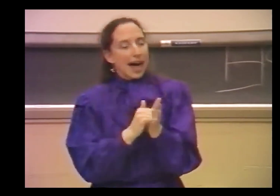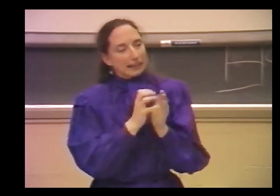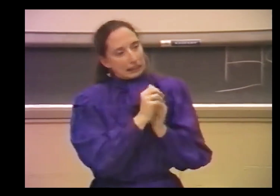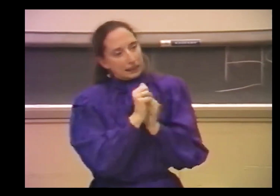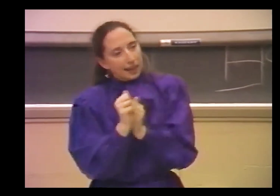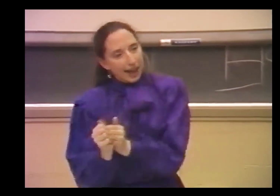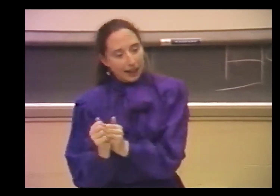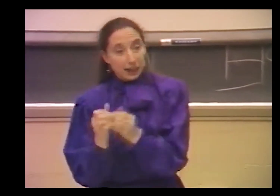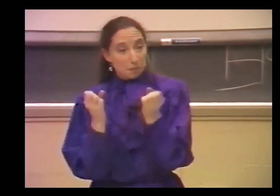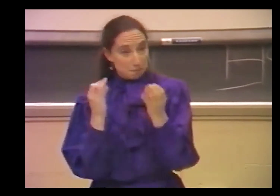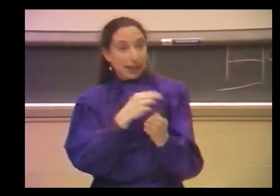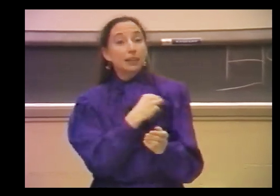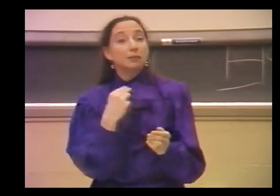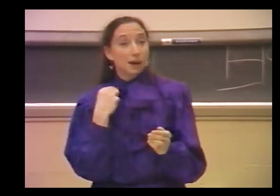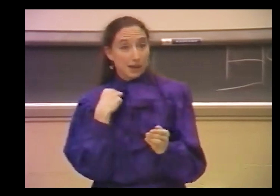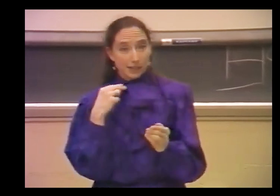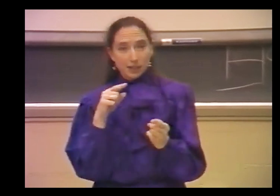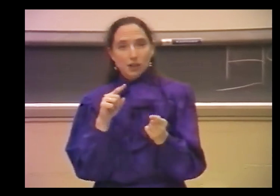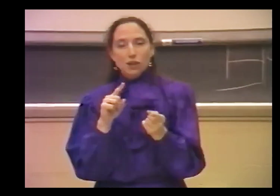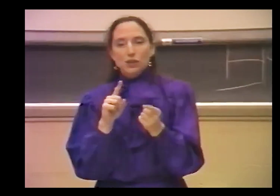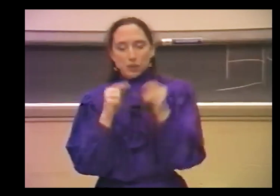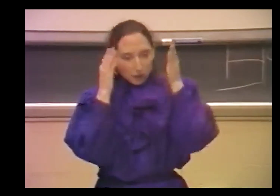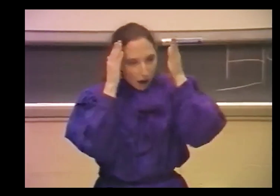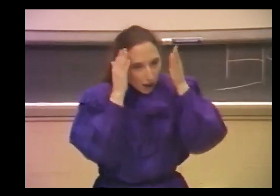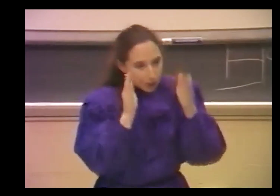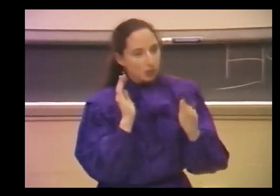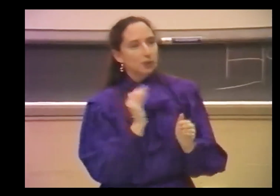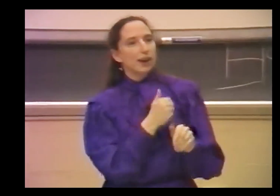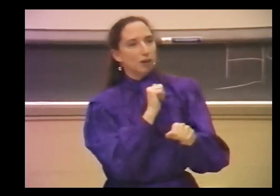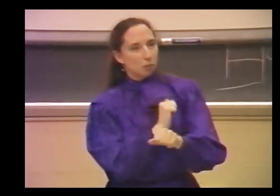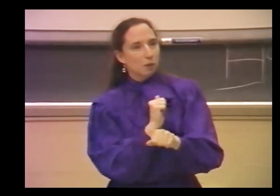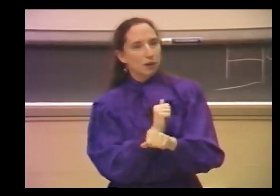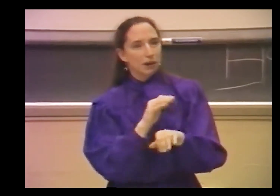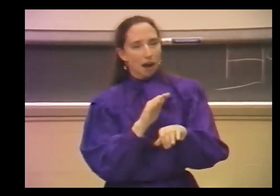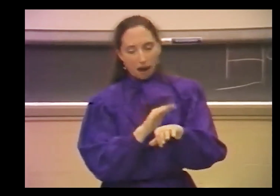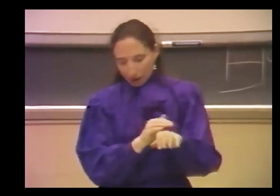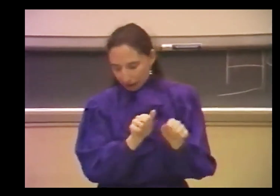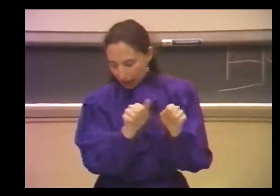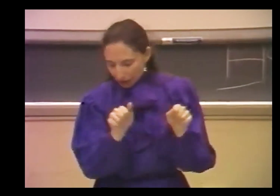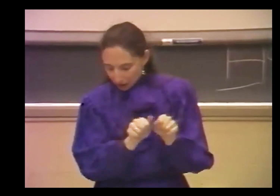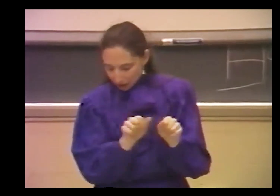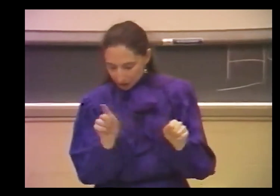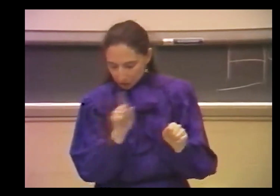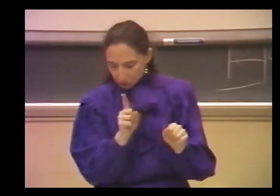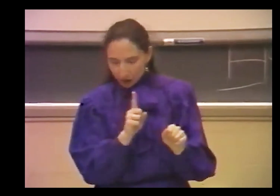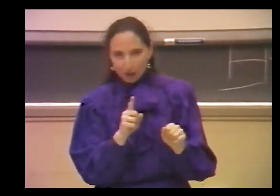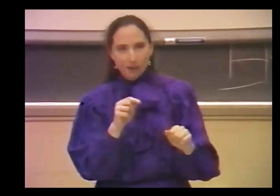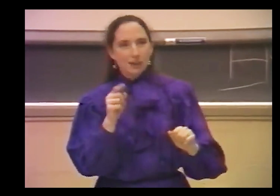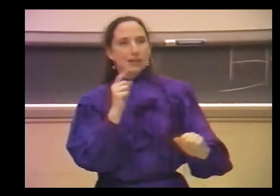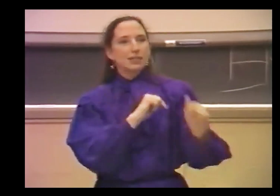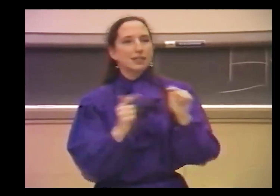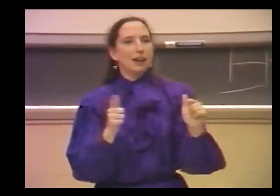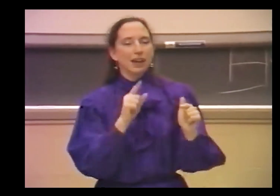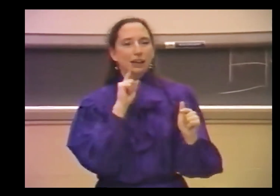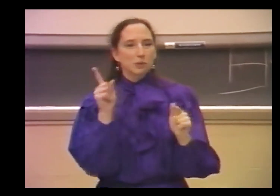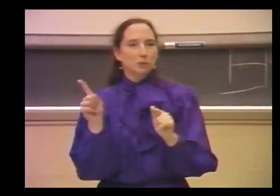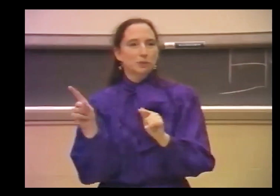that led many of us to concentrate our work on areas where sign language was